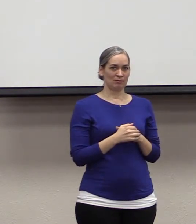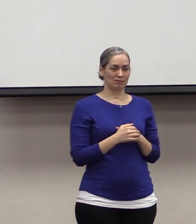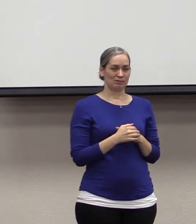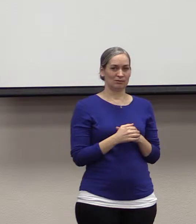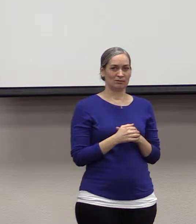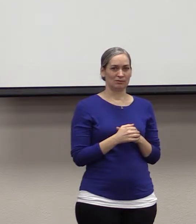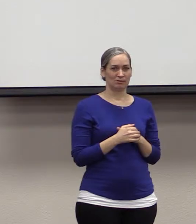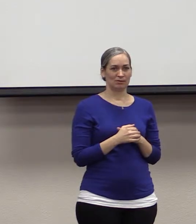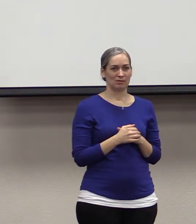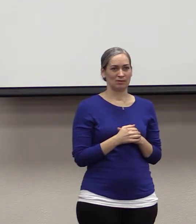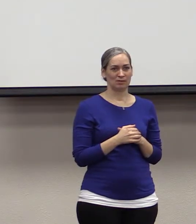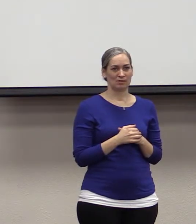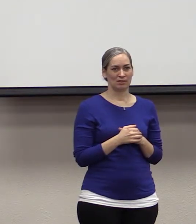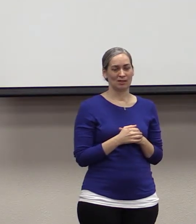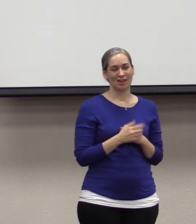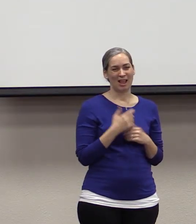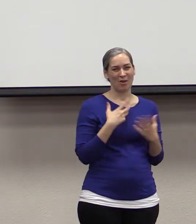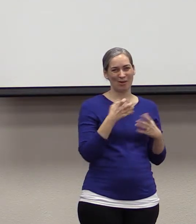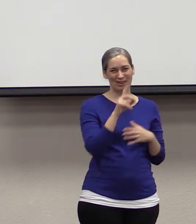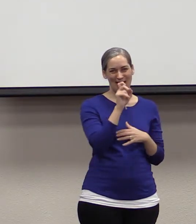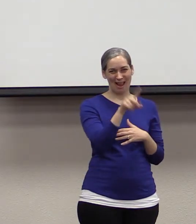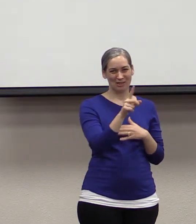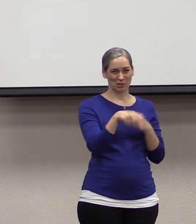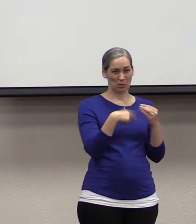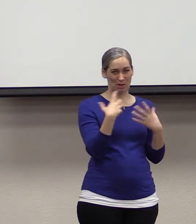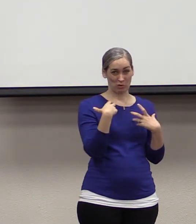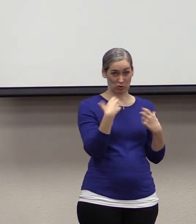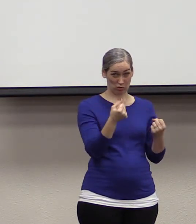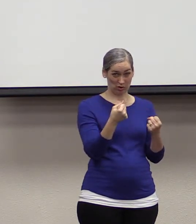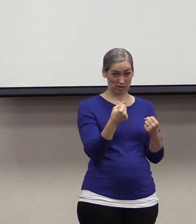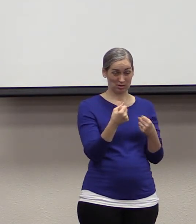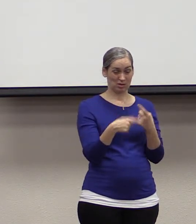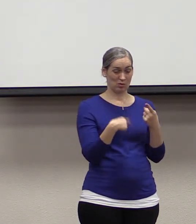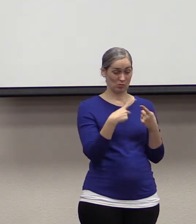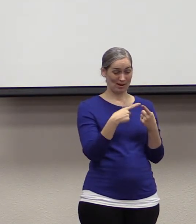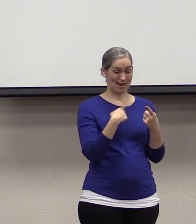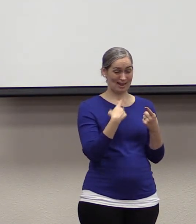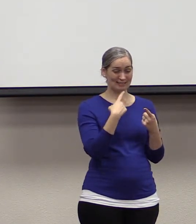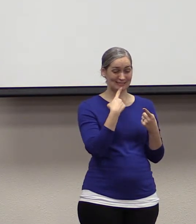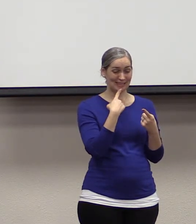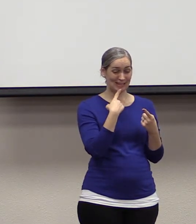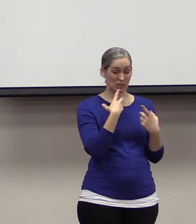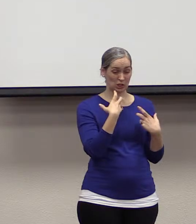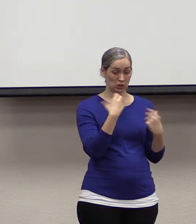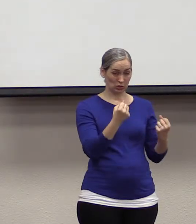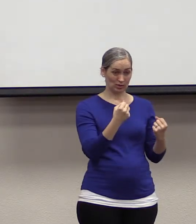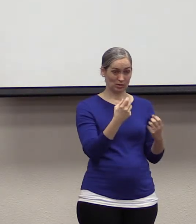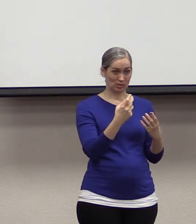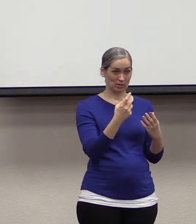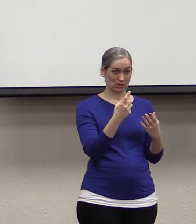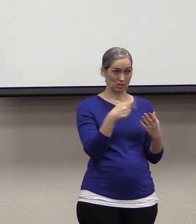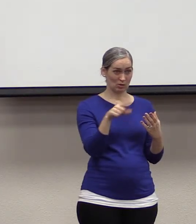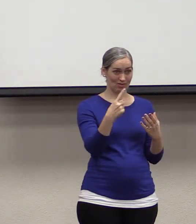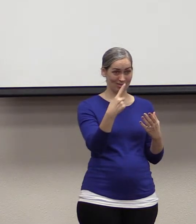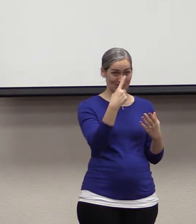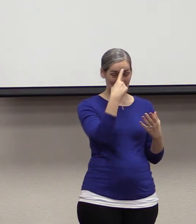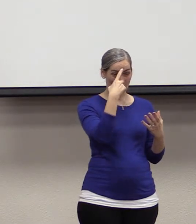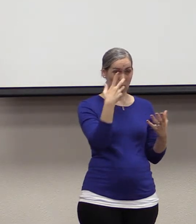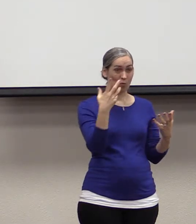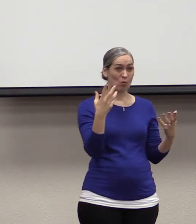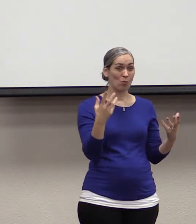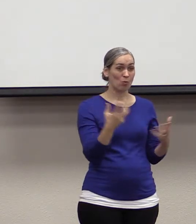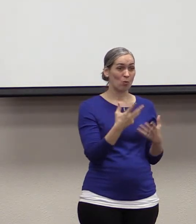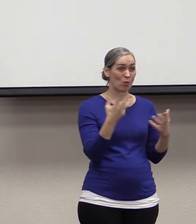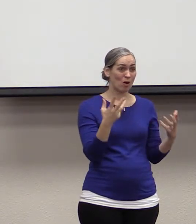And so, let me ask you something about courage. When I say courage, what comes to mind immediately? Maybe it's the kind of media